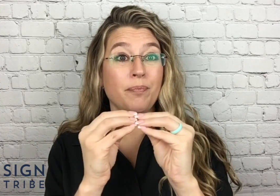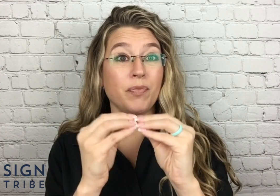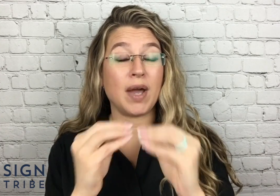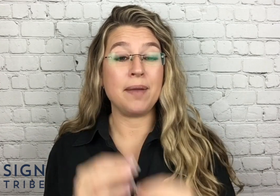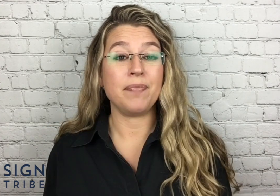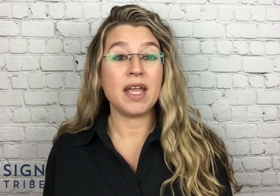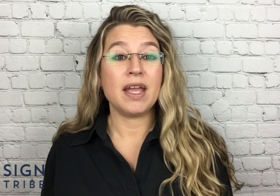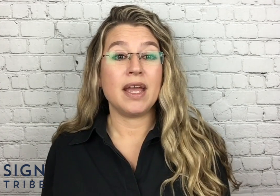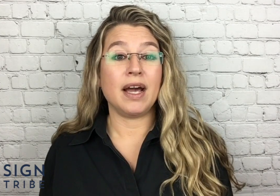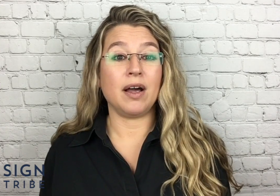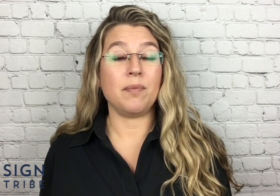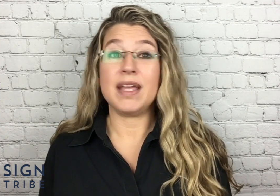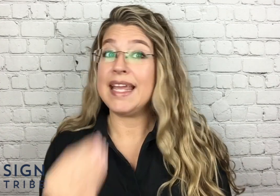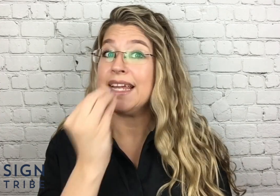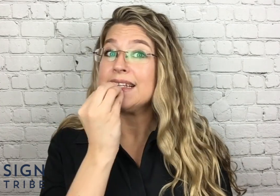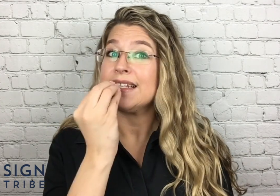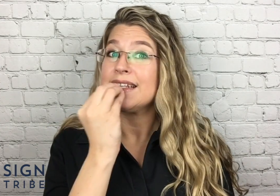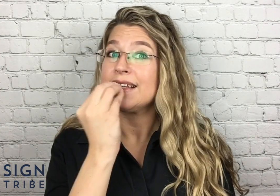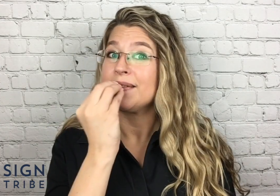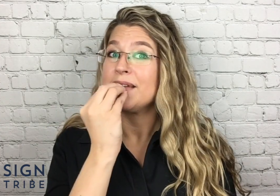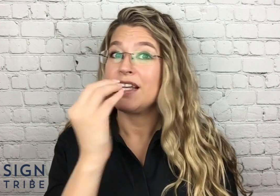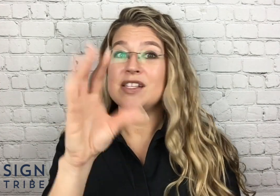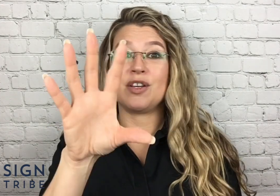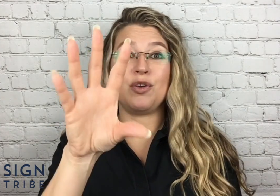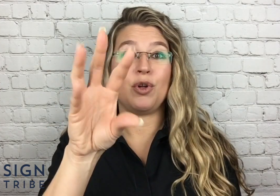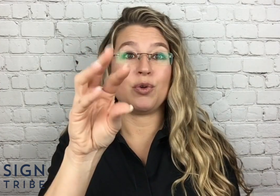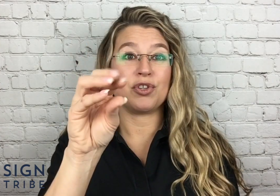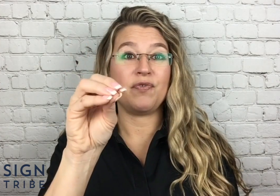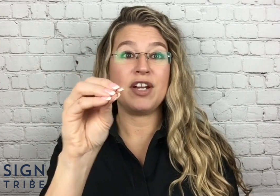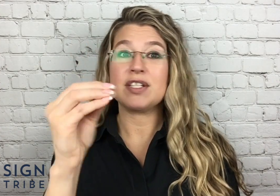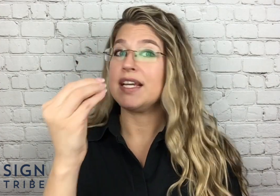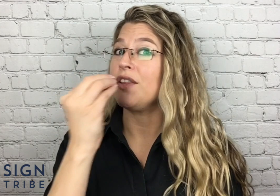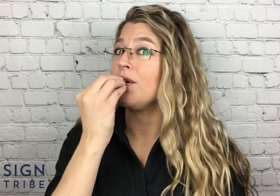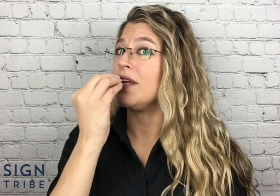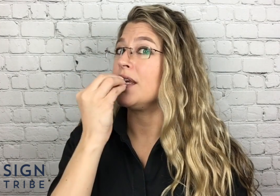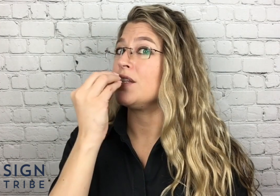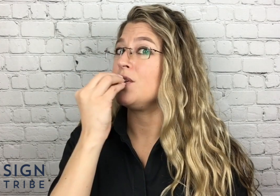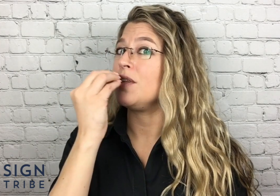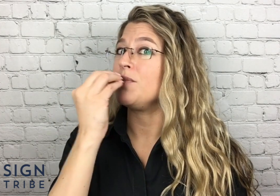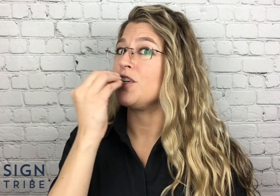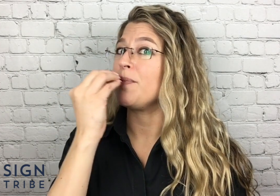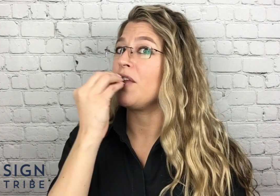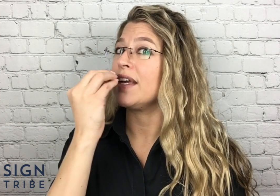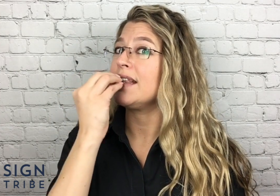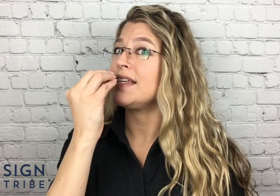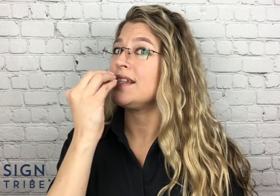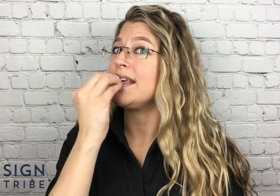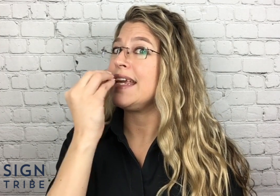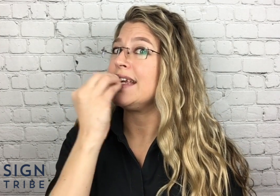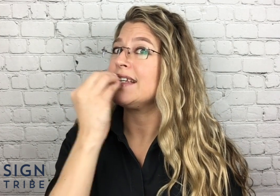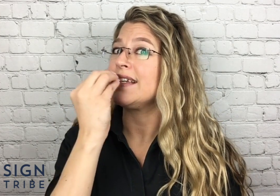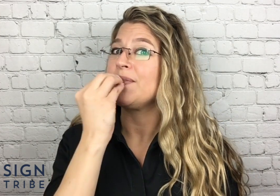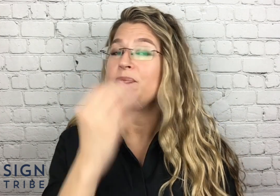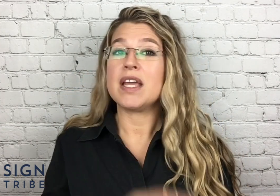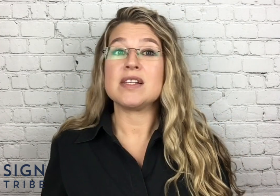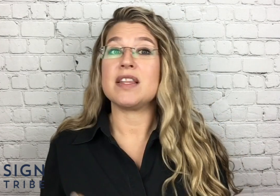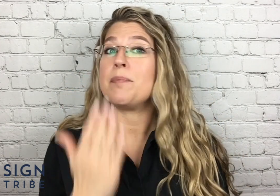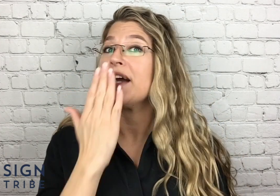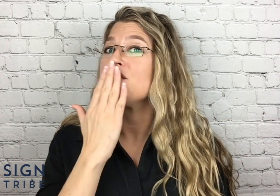okay? Eat. So you close your fingers together and then do them to your mouth like this, eat. So they might just